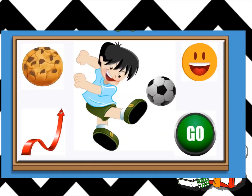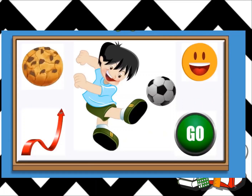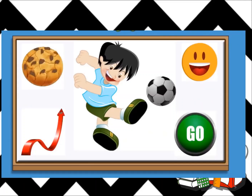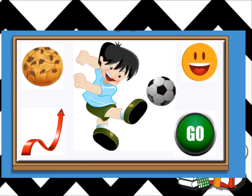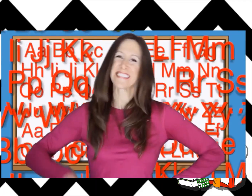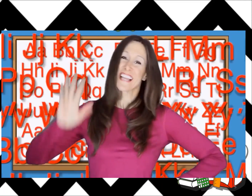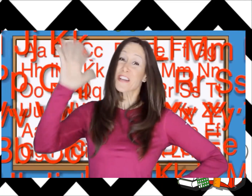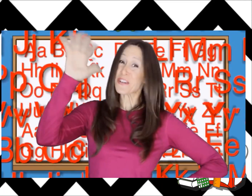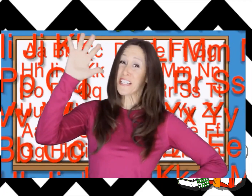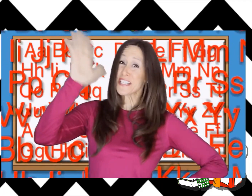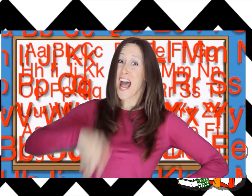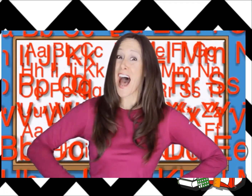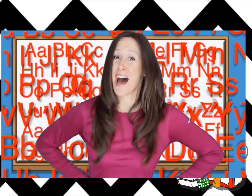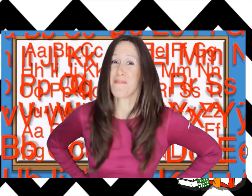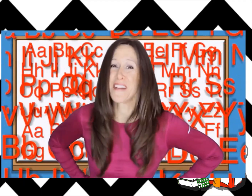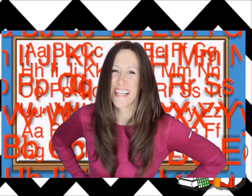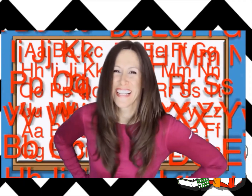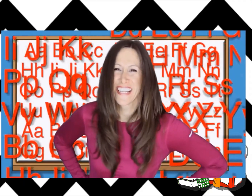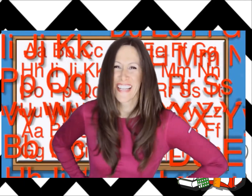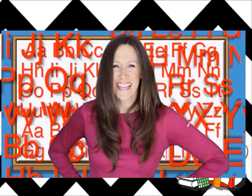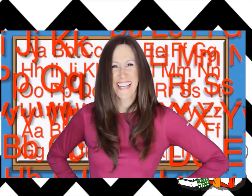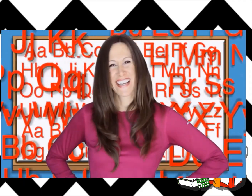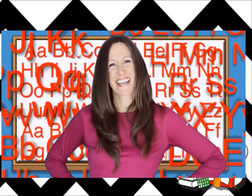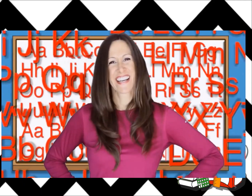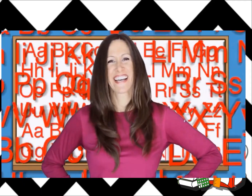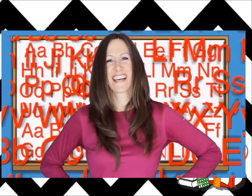better. Good job.